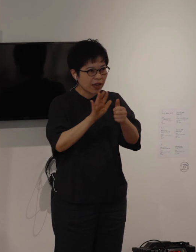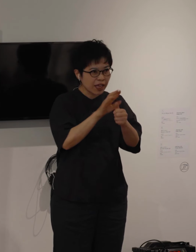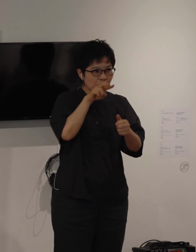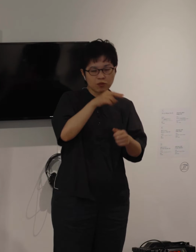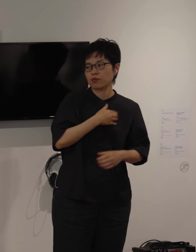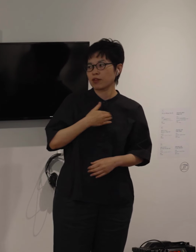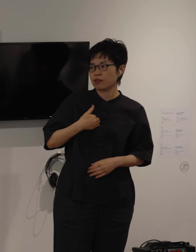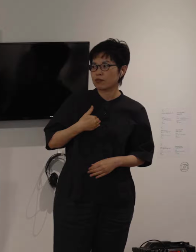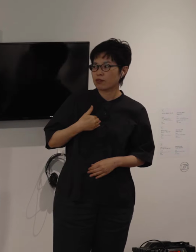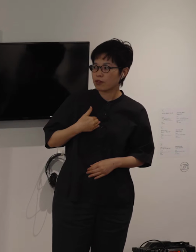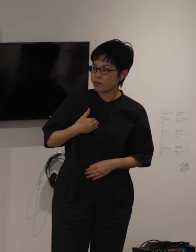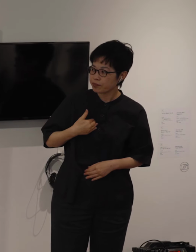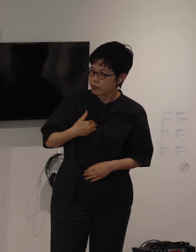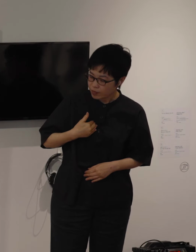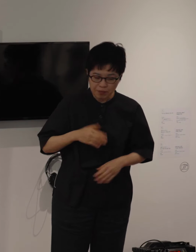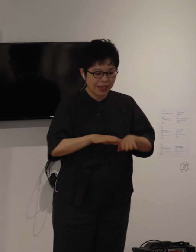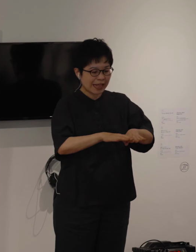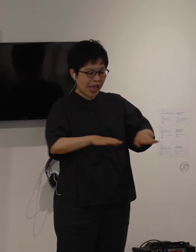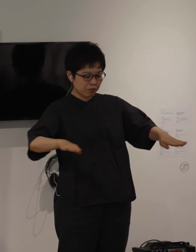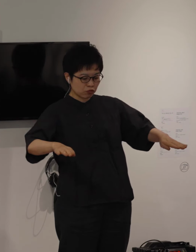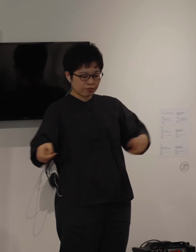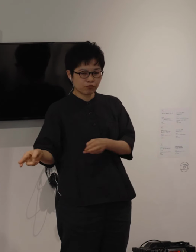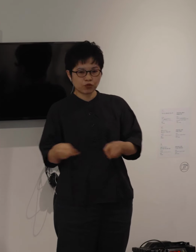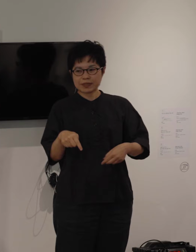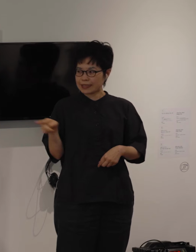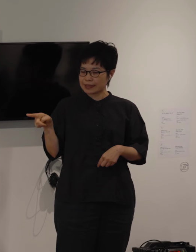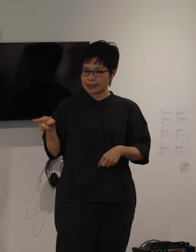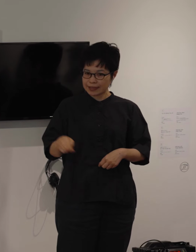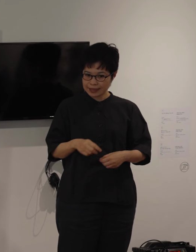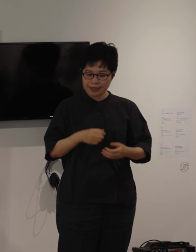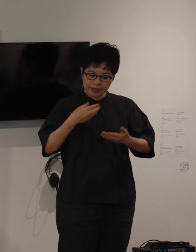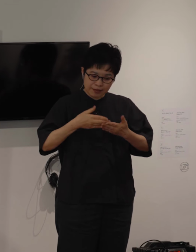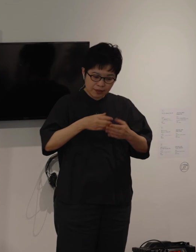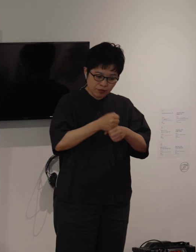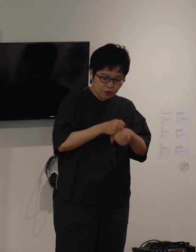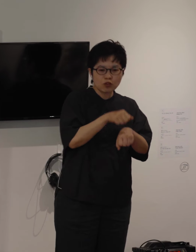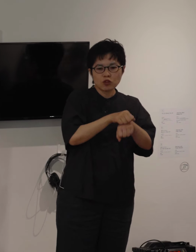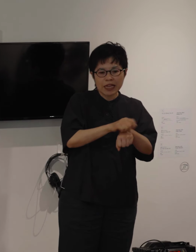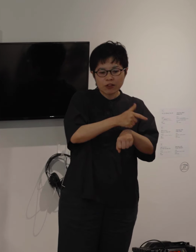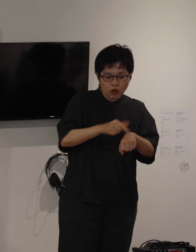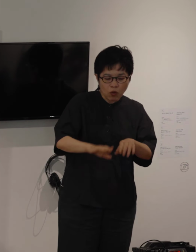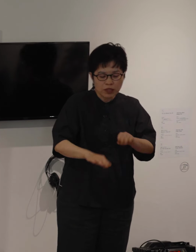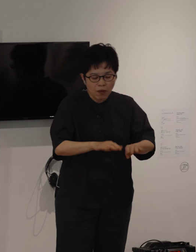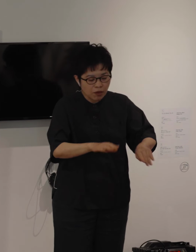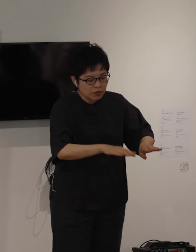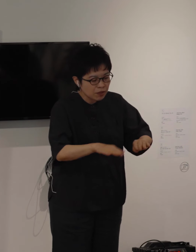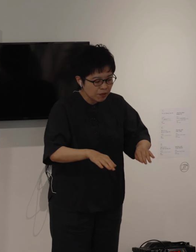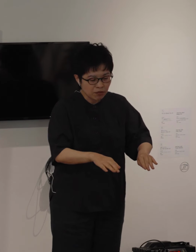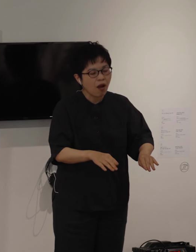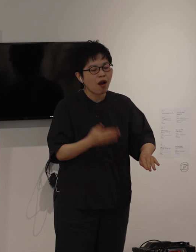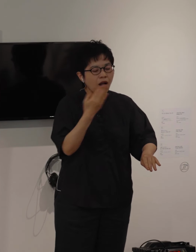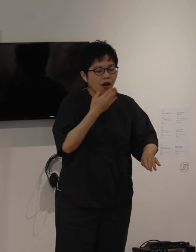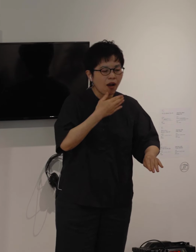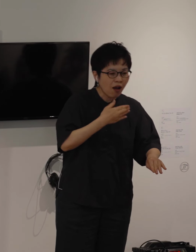of the materials that have been used to make the artworks, which is especially good for blind and visually impaired people. There'll